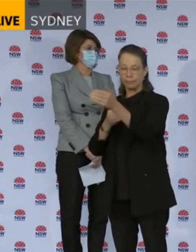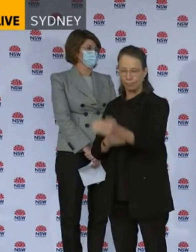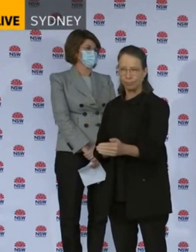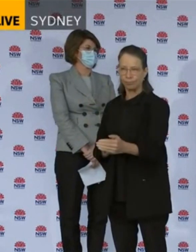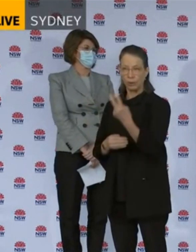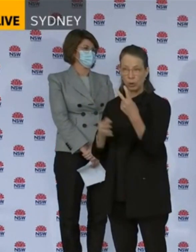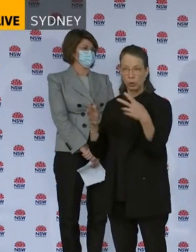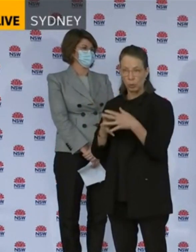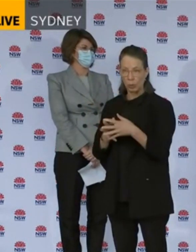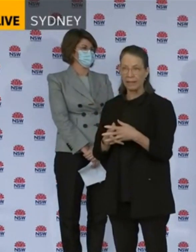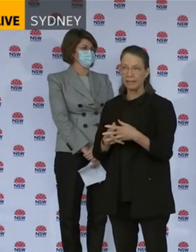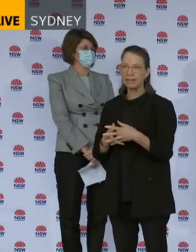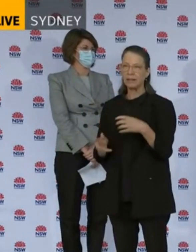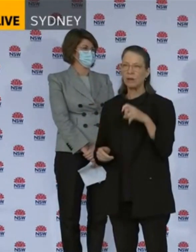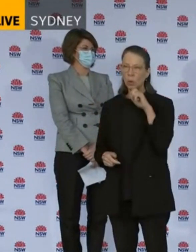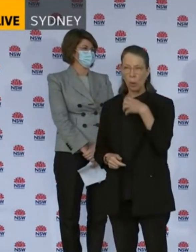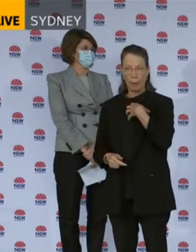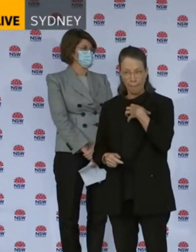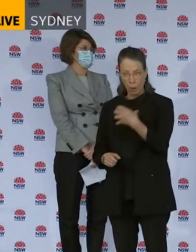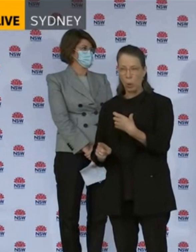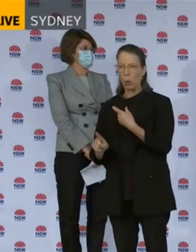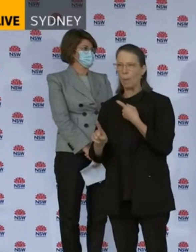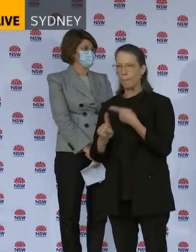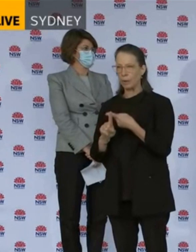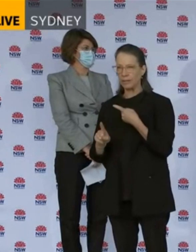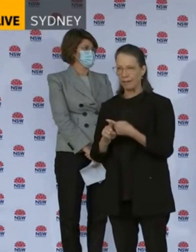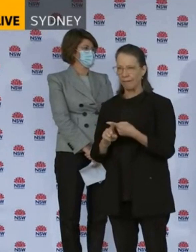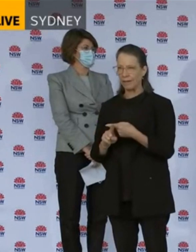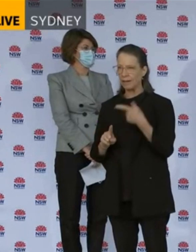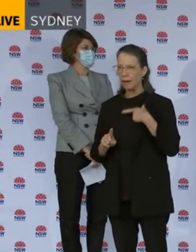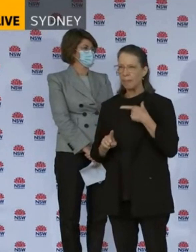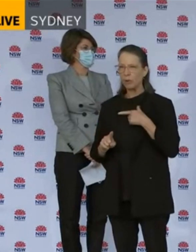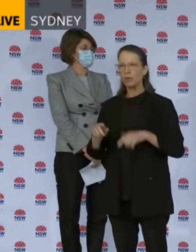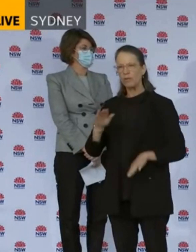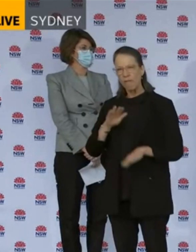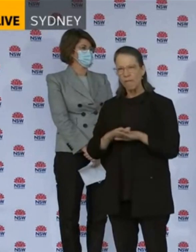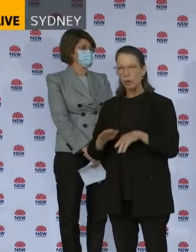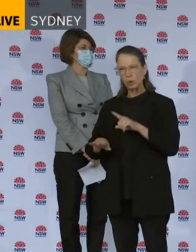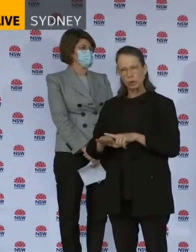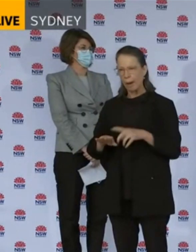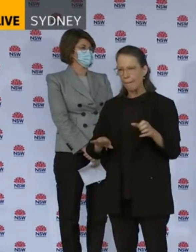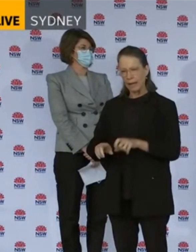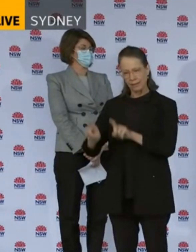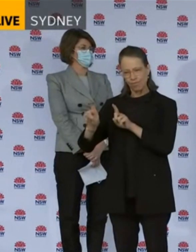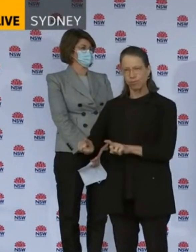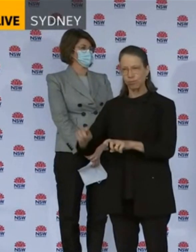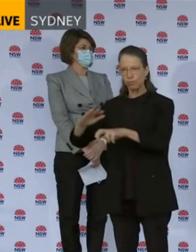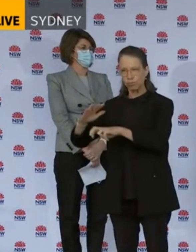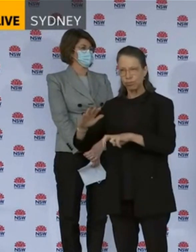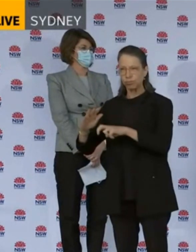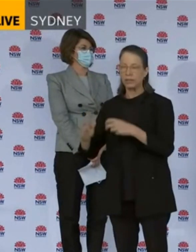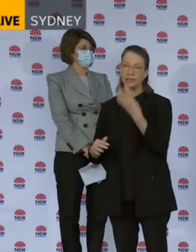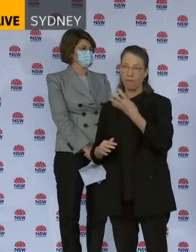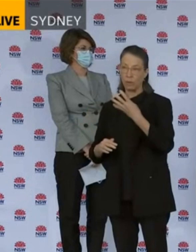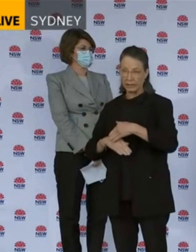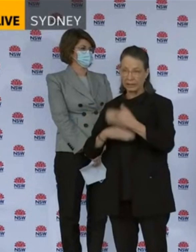because the full incubation period is 14 days. So if anyone is exposed to COVID, until they are cleared